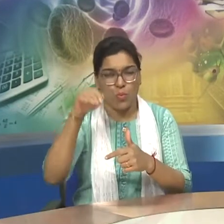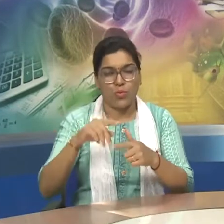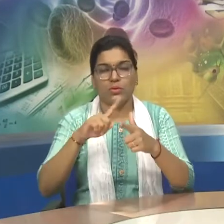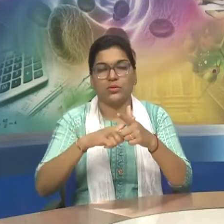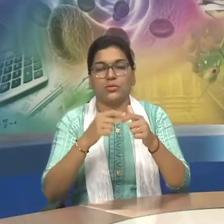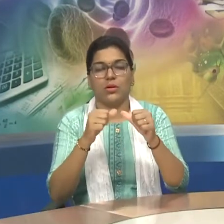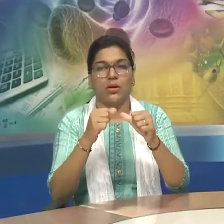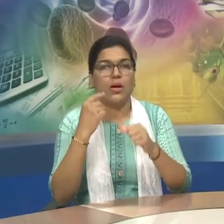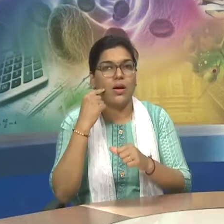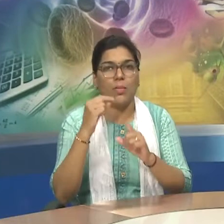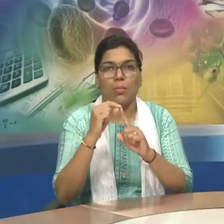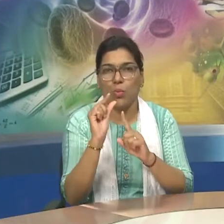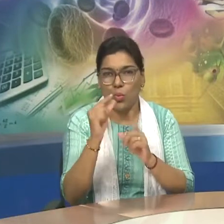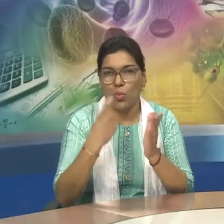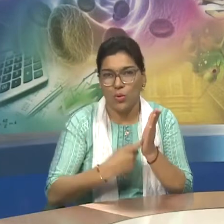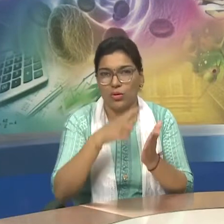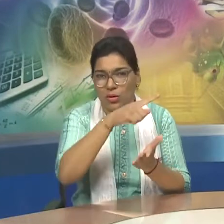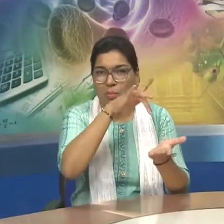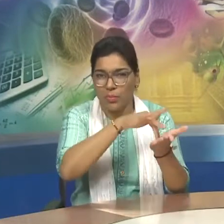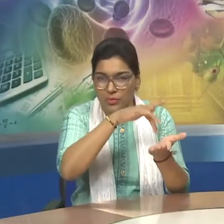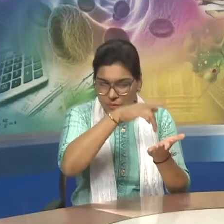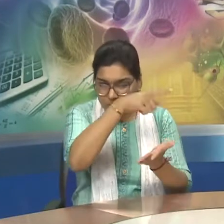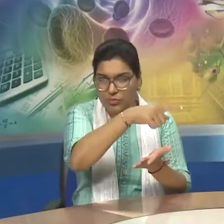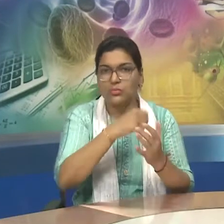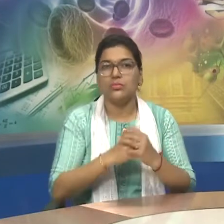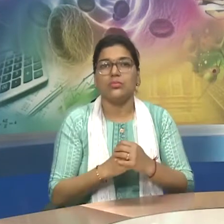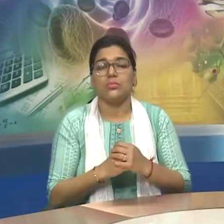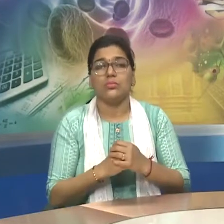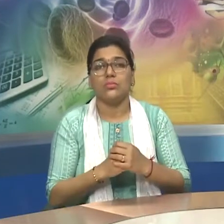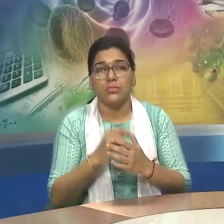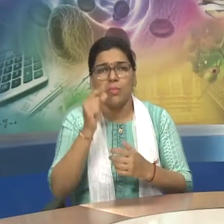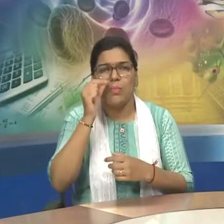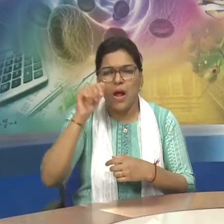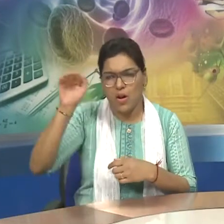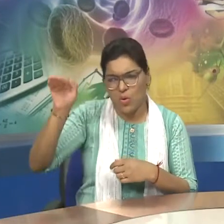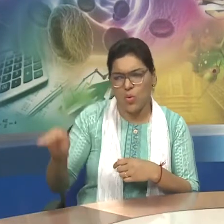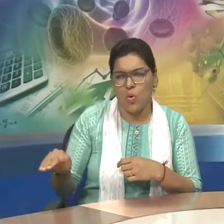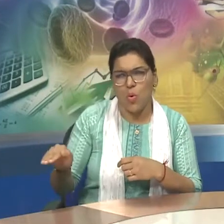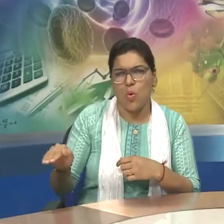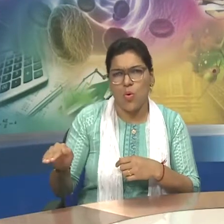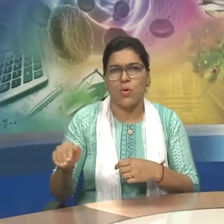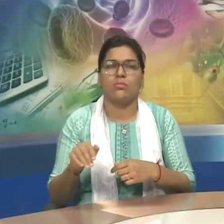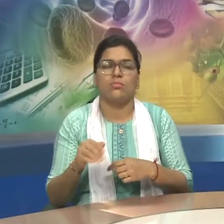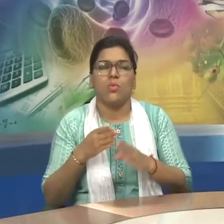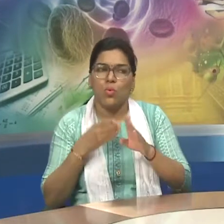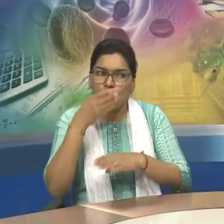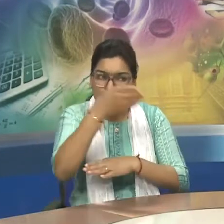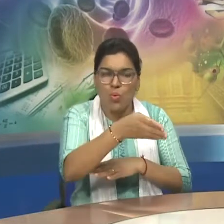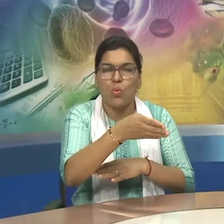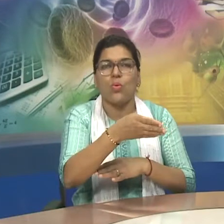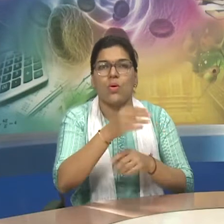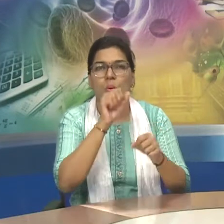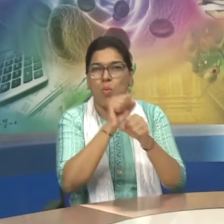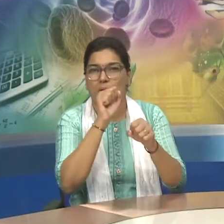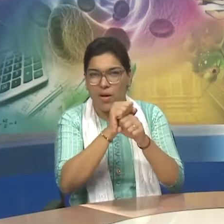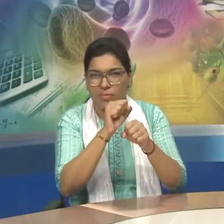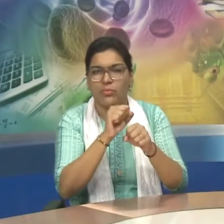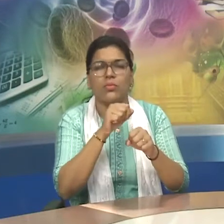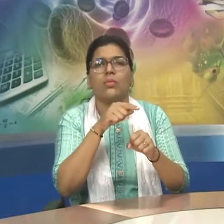So while the exploitation of a